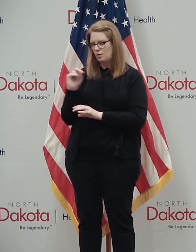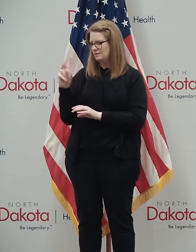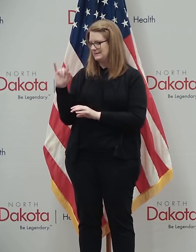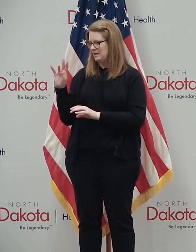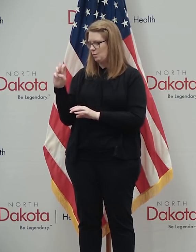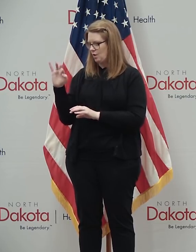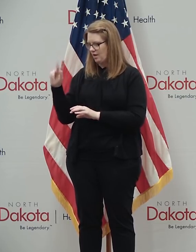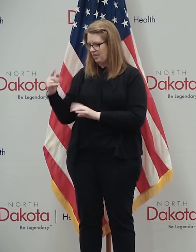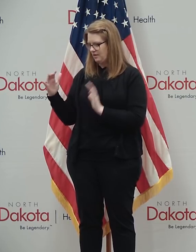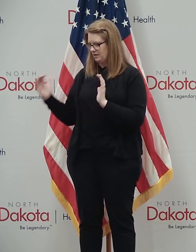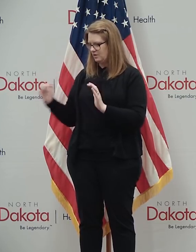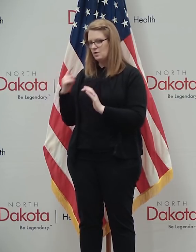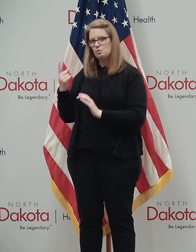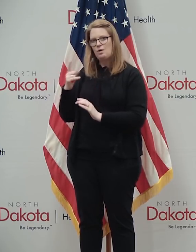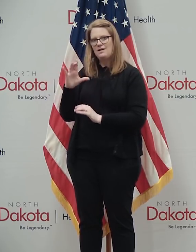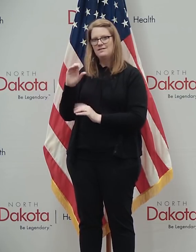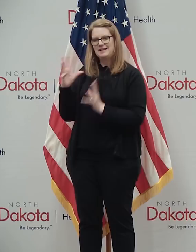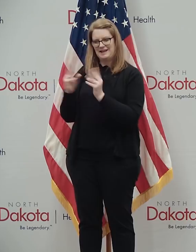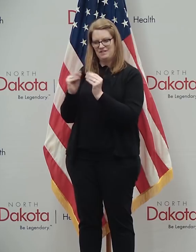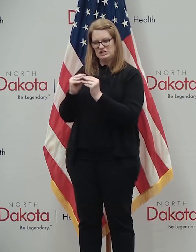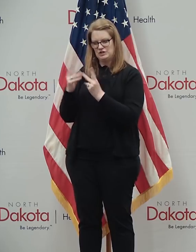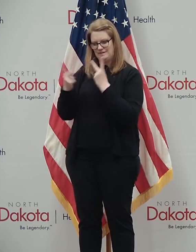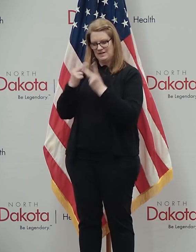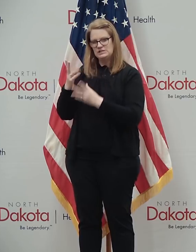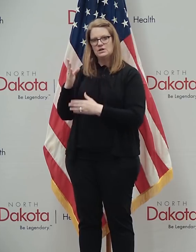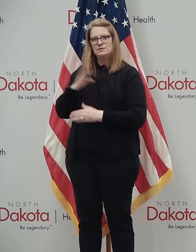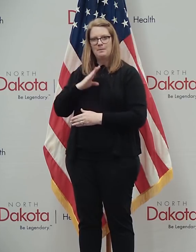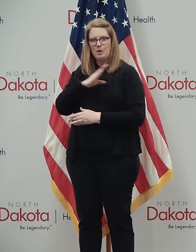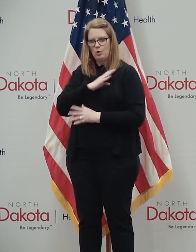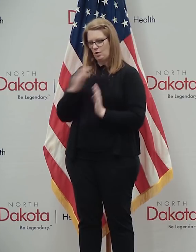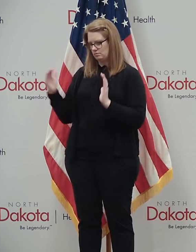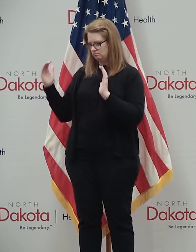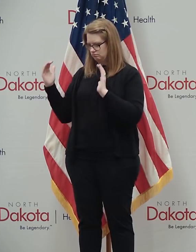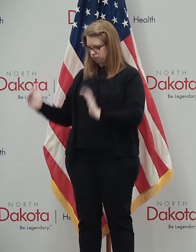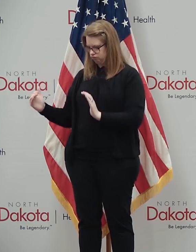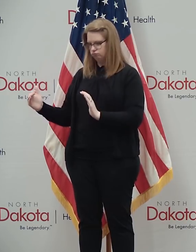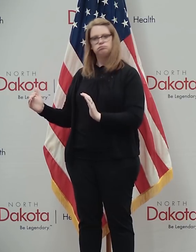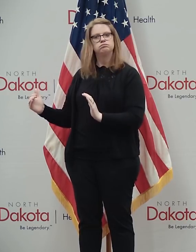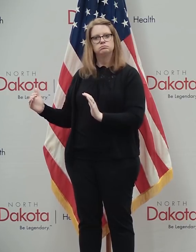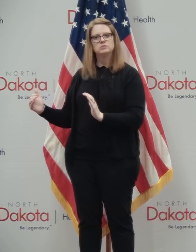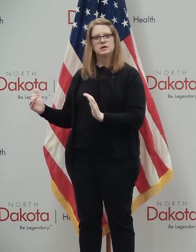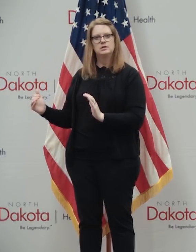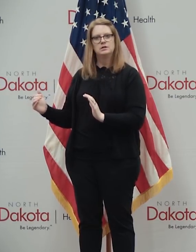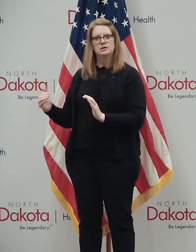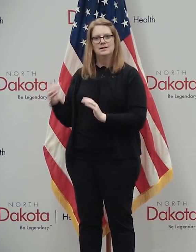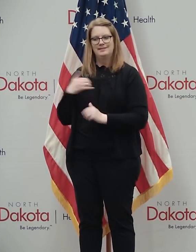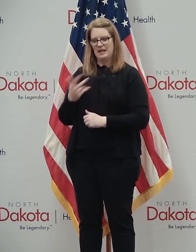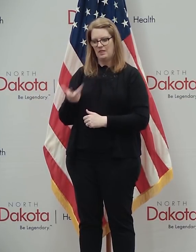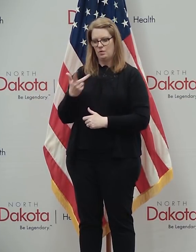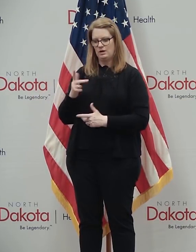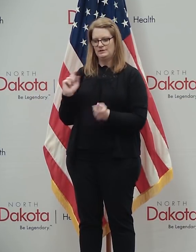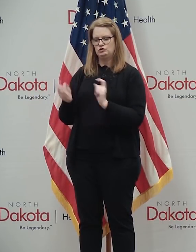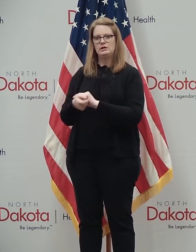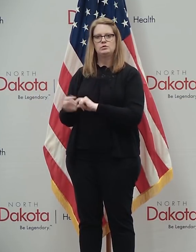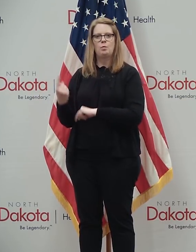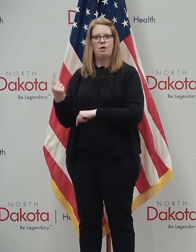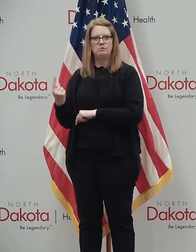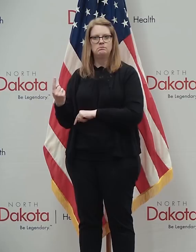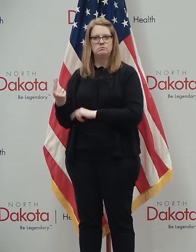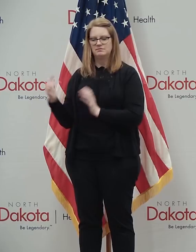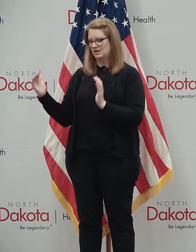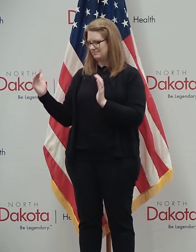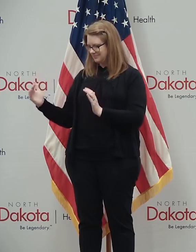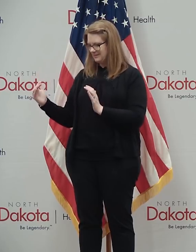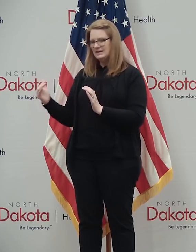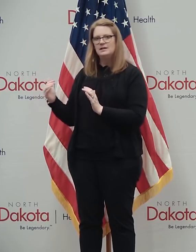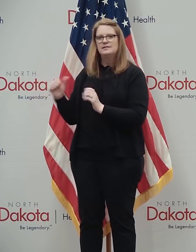one Convention and Visitors Bureau. That took some cases a decade for those organizations. Instead of having 3 come to 1. We're still in a position where